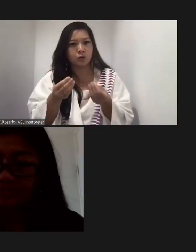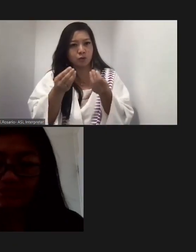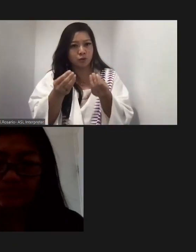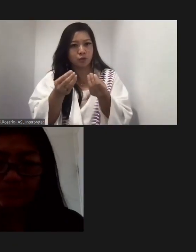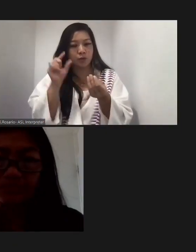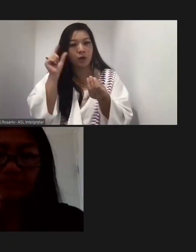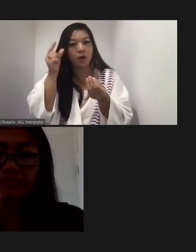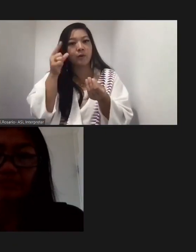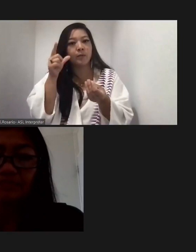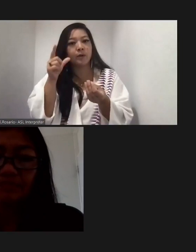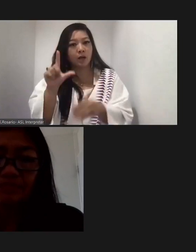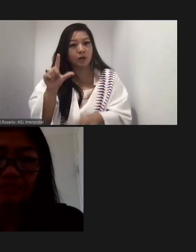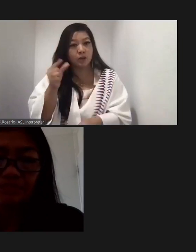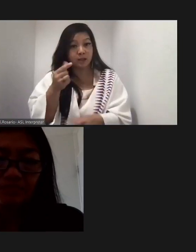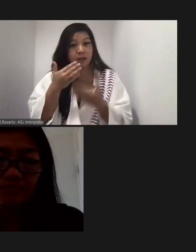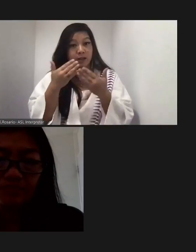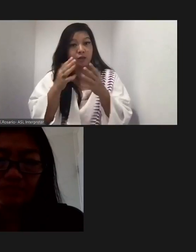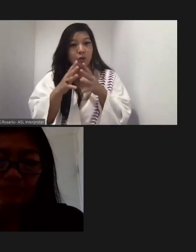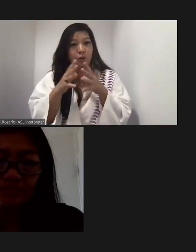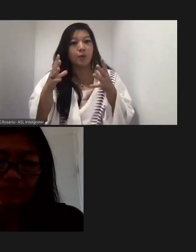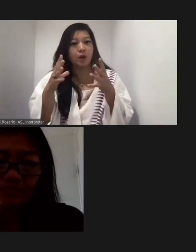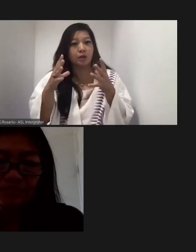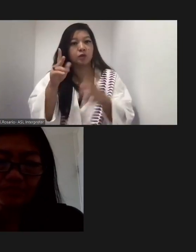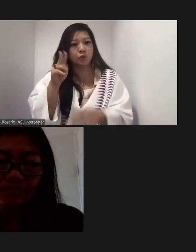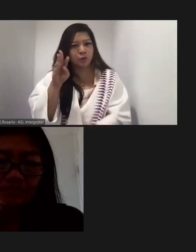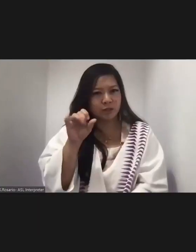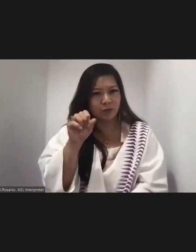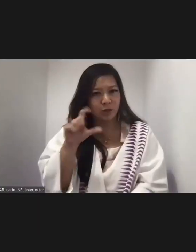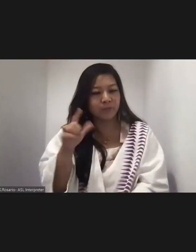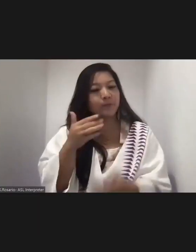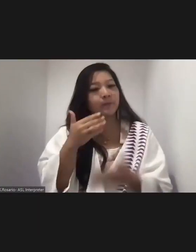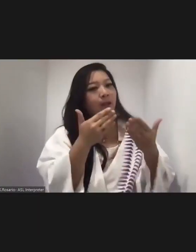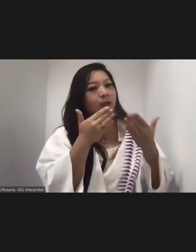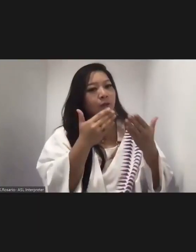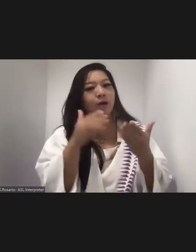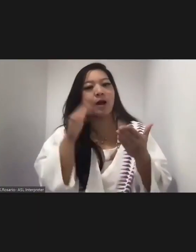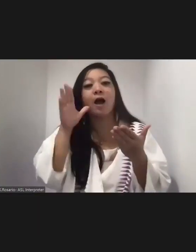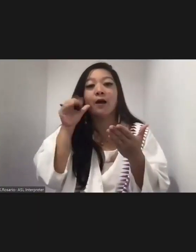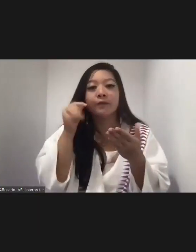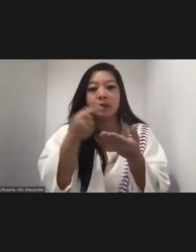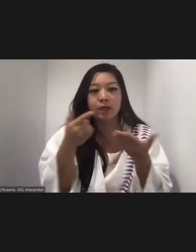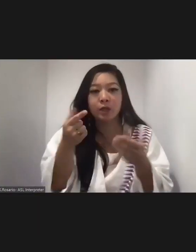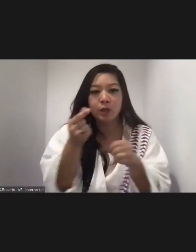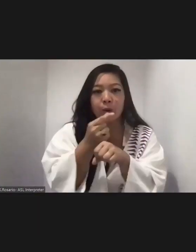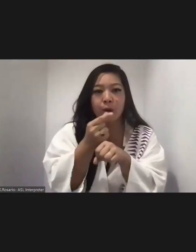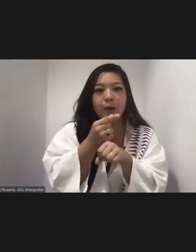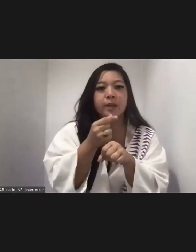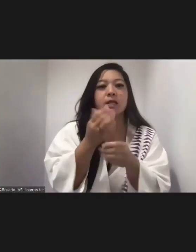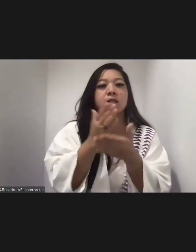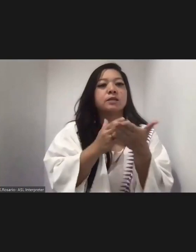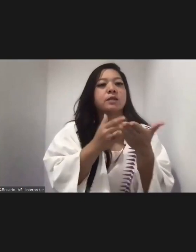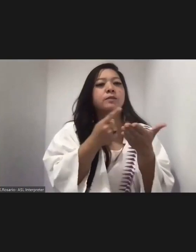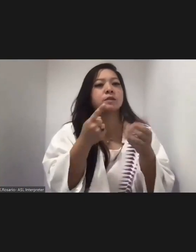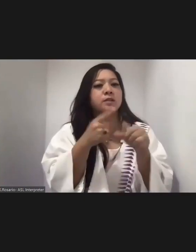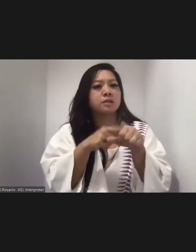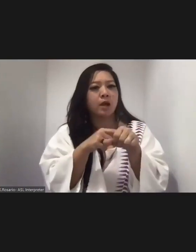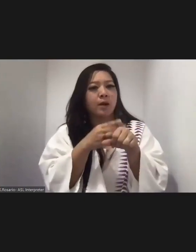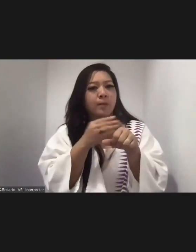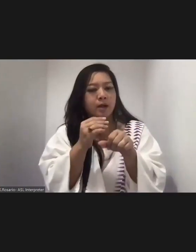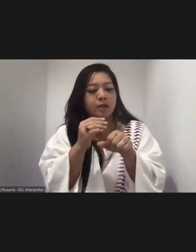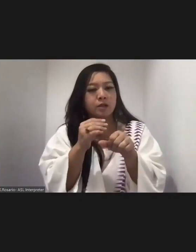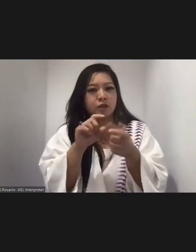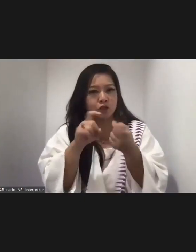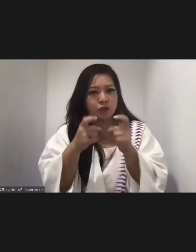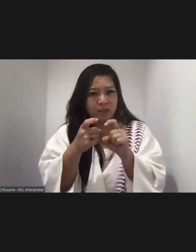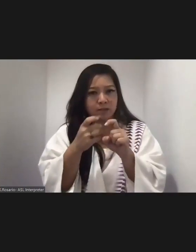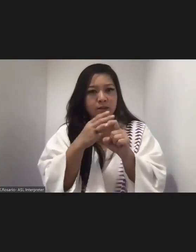Thank you very much, Crystal. Hafaday, I'd like to take this opportunity to give you some update on